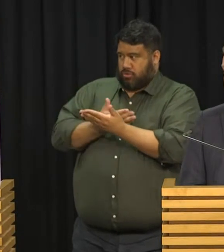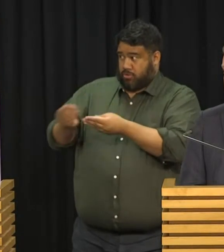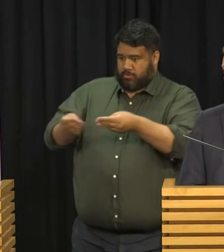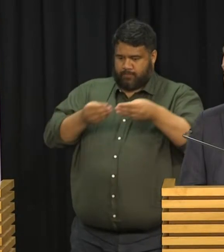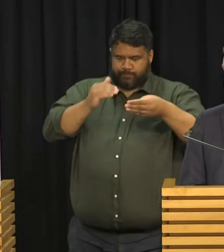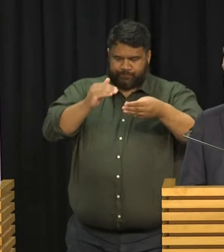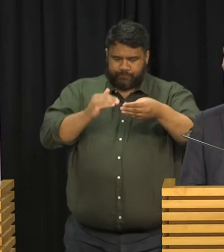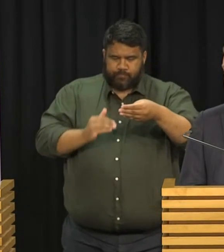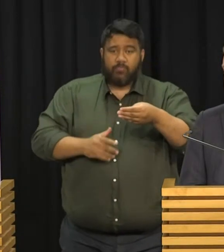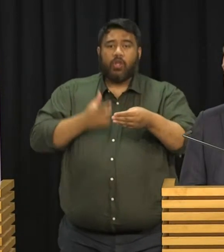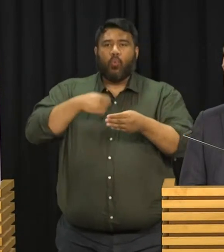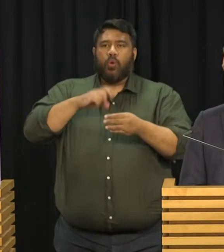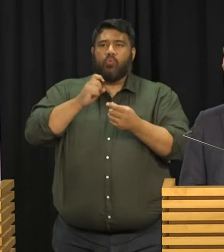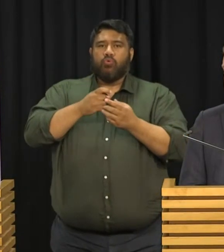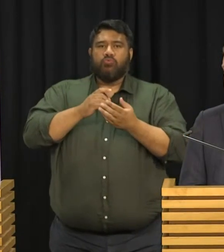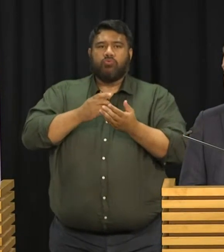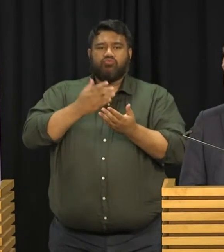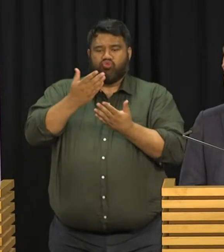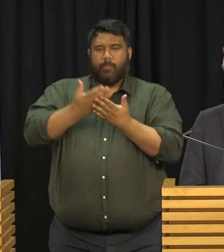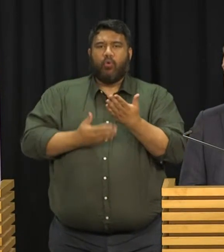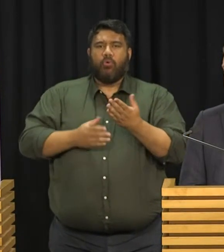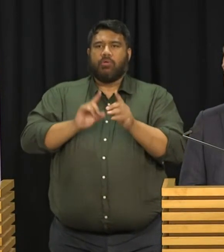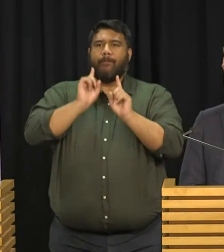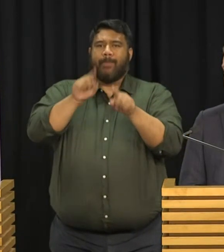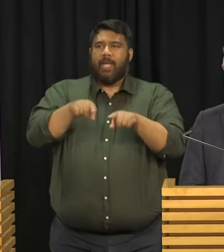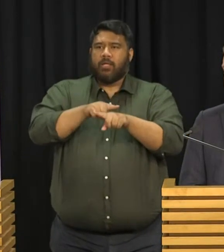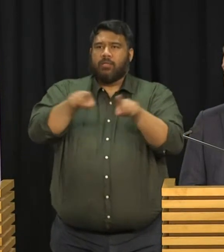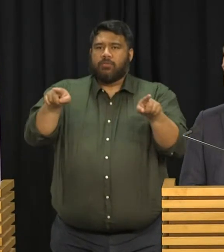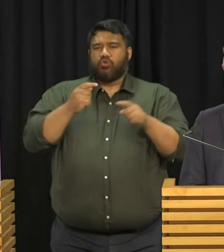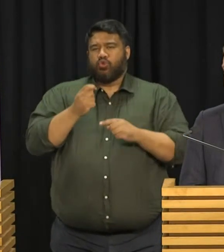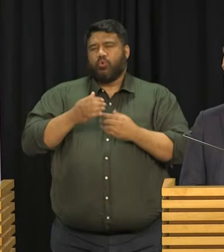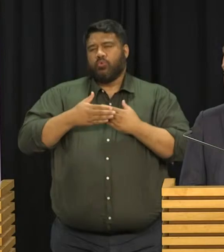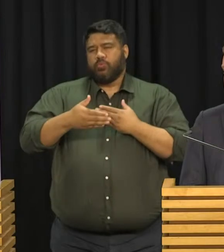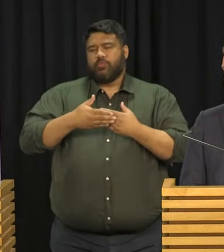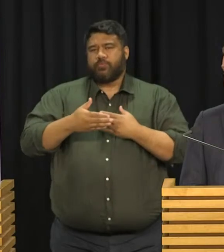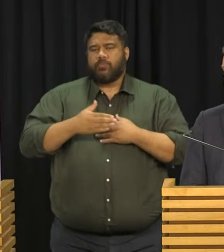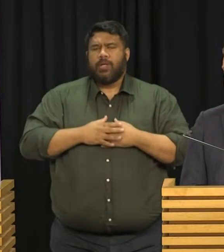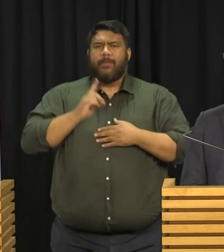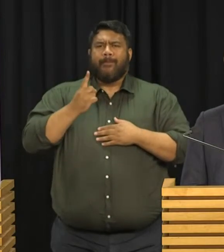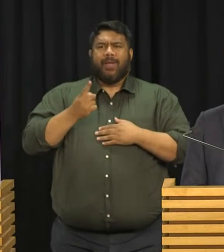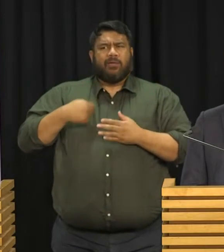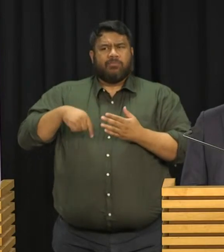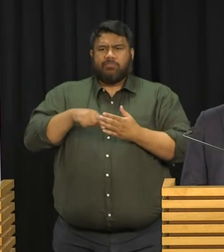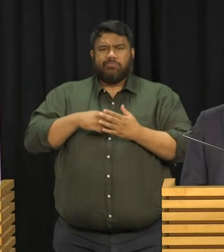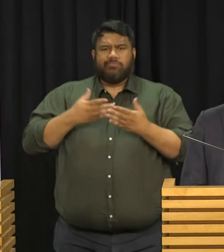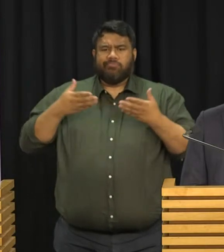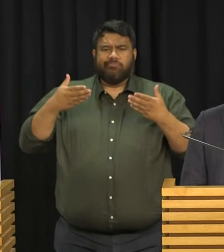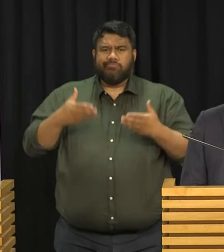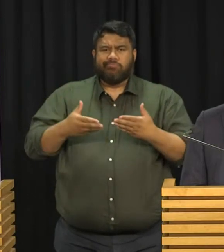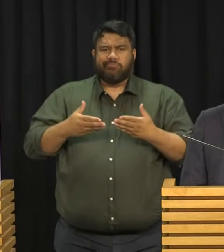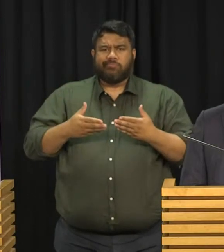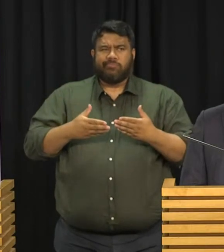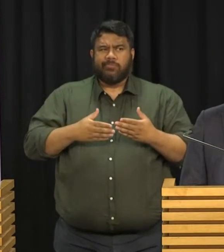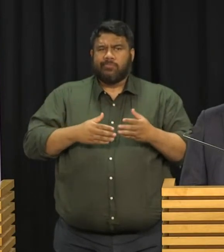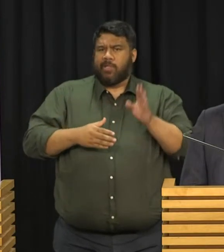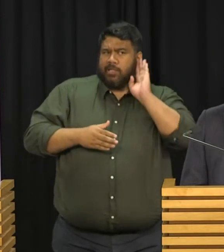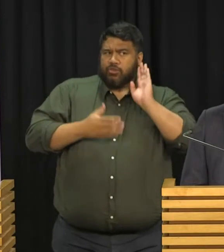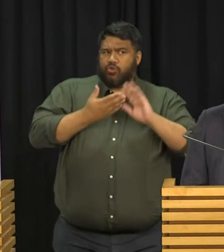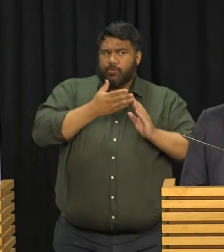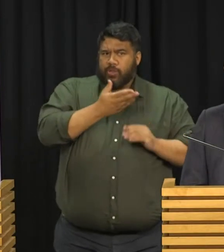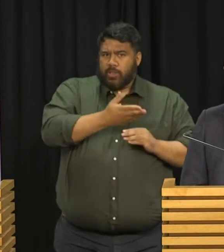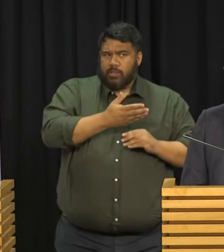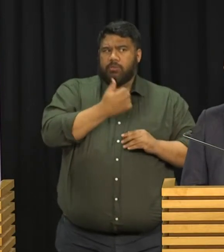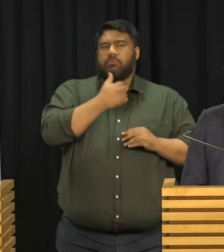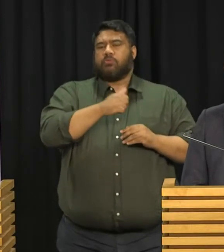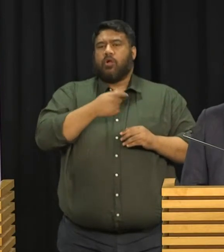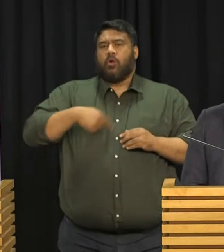the progress we're making, and we'll do that fairly shortly. But big focus for us has been that the immediate call from the community has been to continue to make